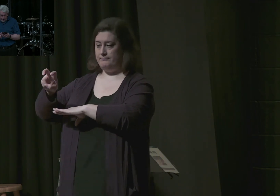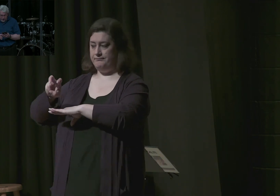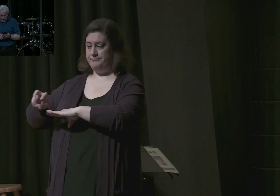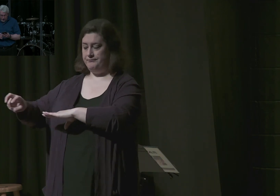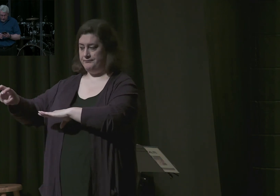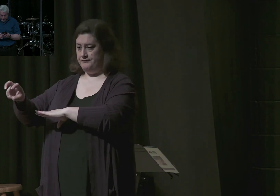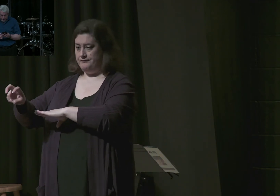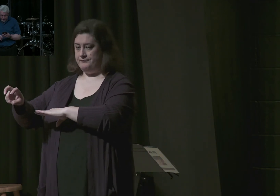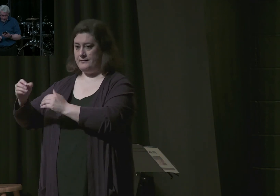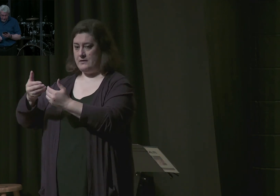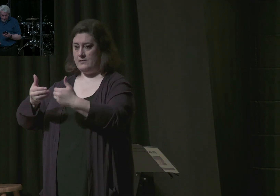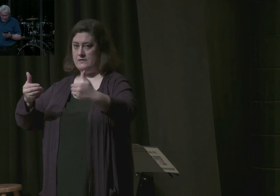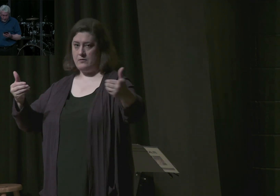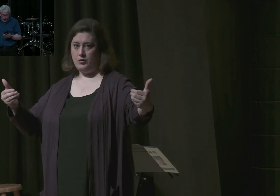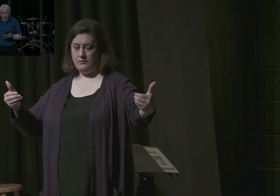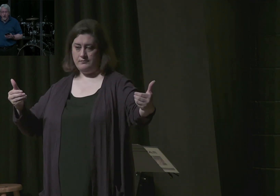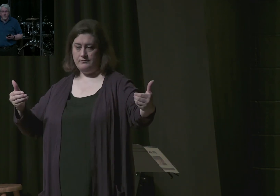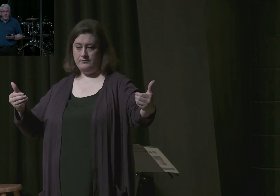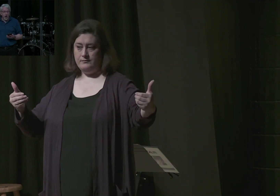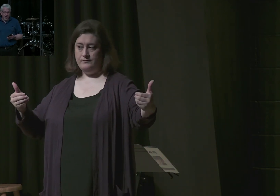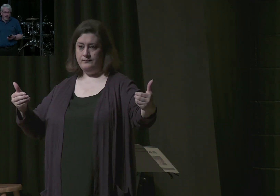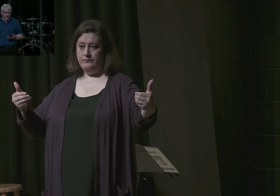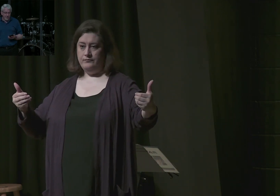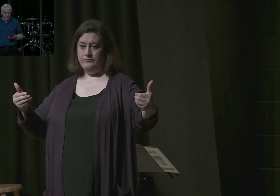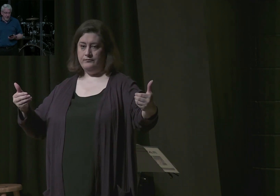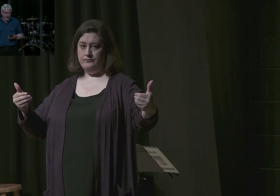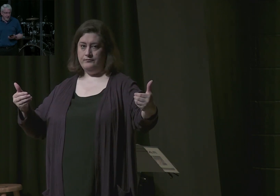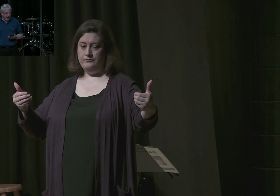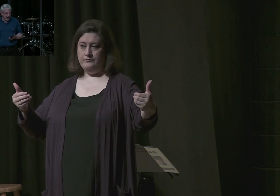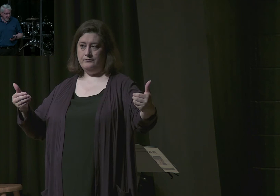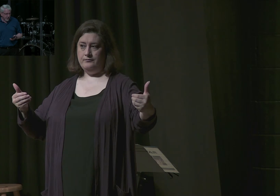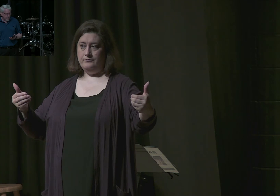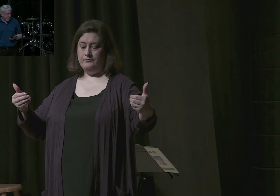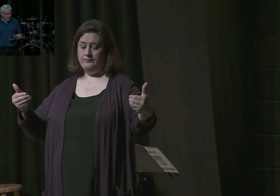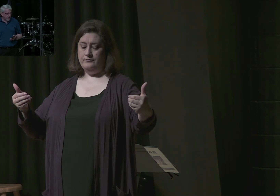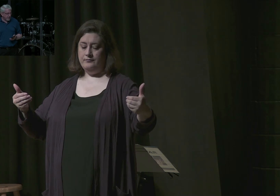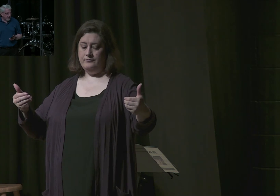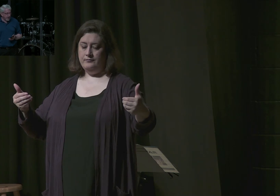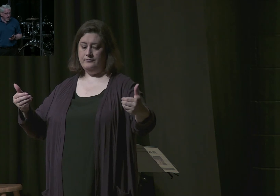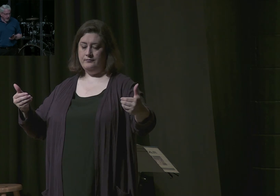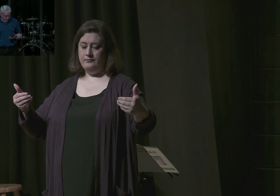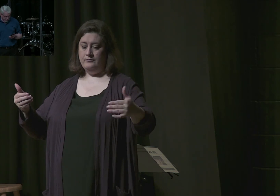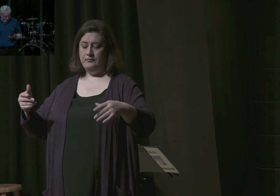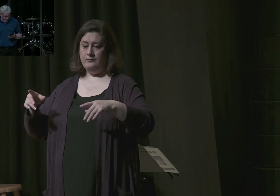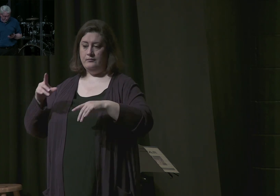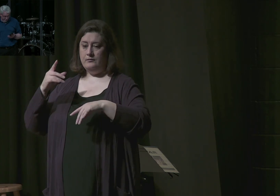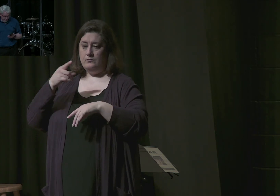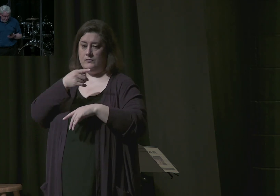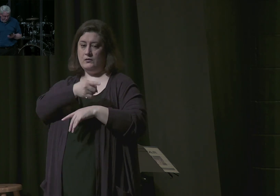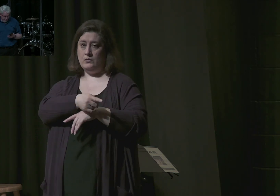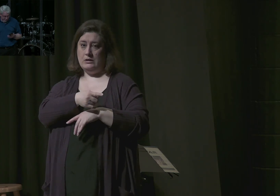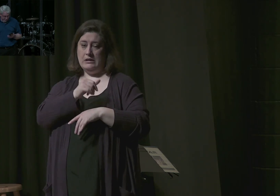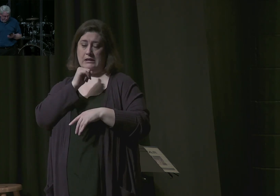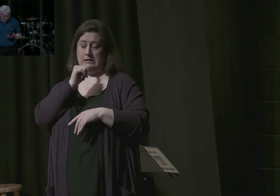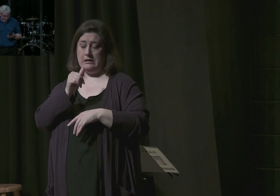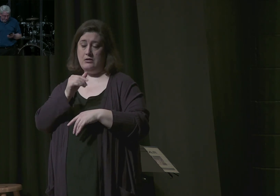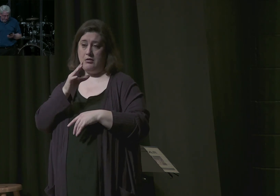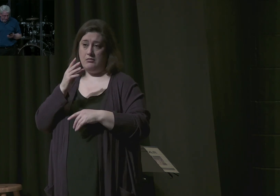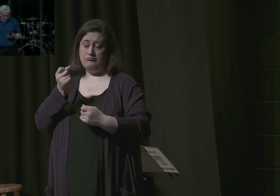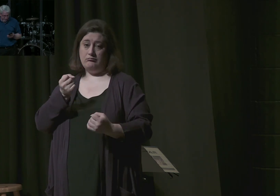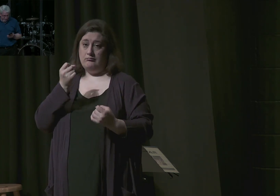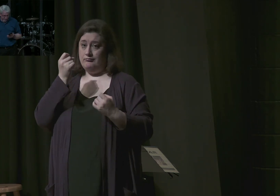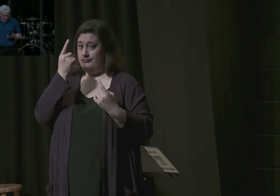and himself. This is not the end of the game.